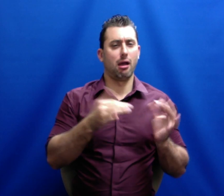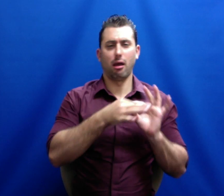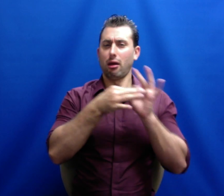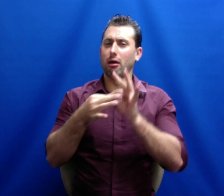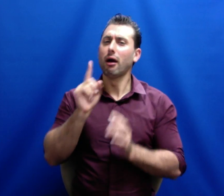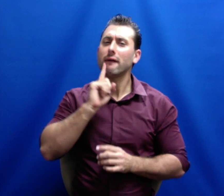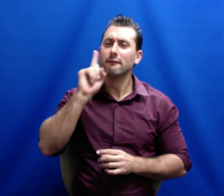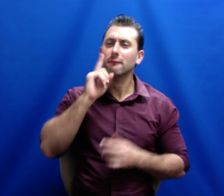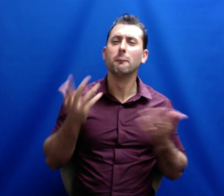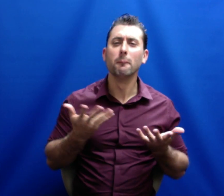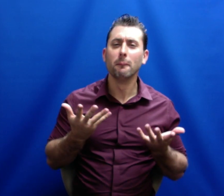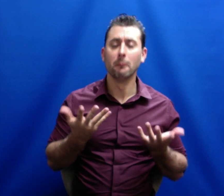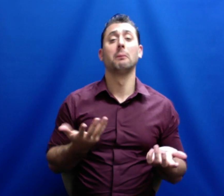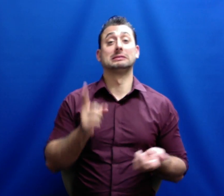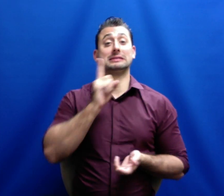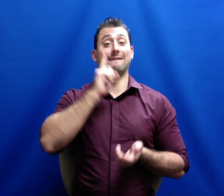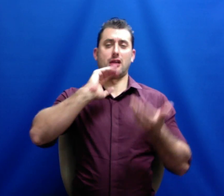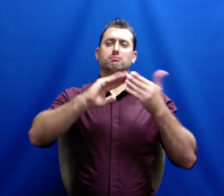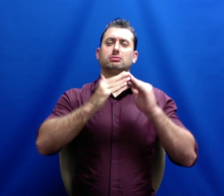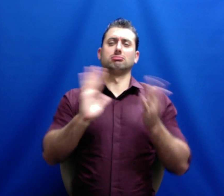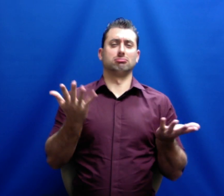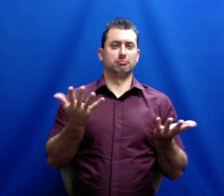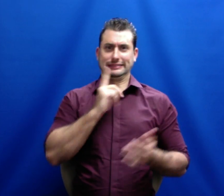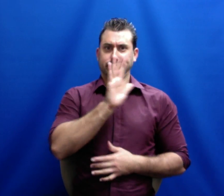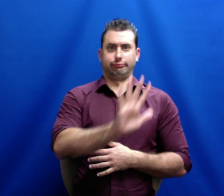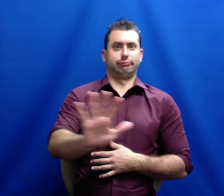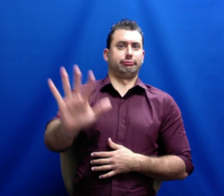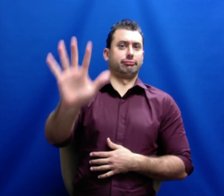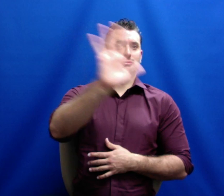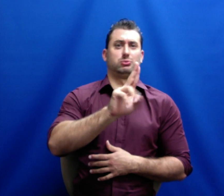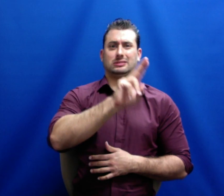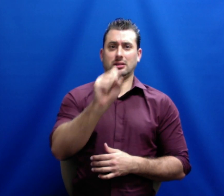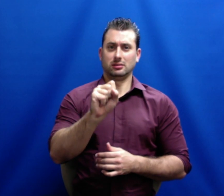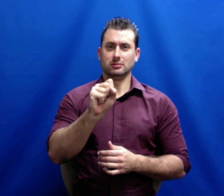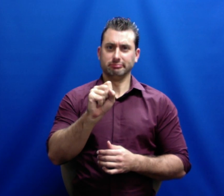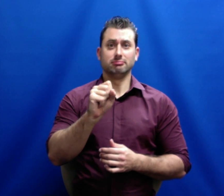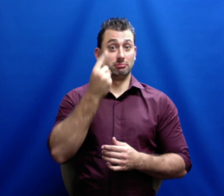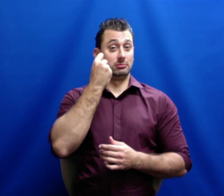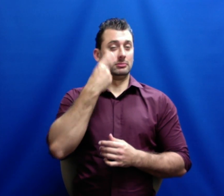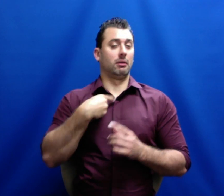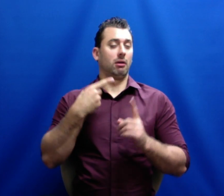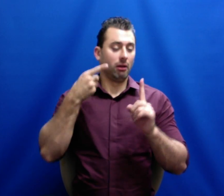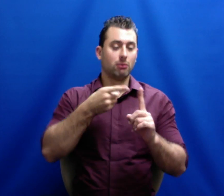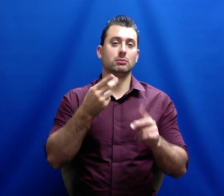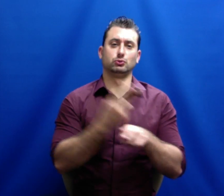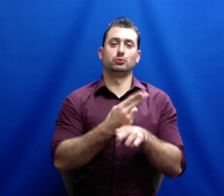culture. Now I'd like to see how that focuses to deaf communities. We have communities all over the United